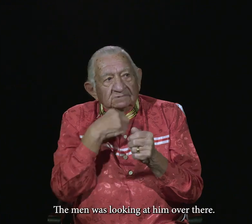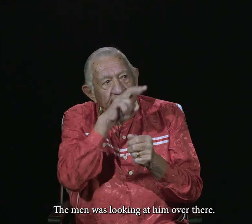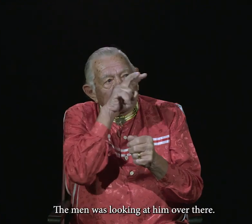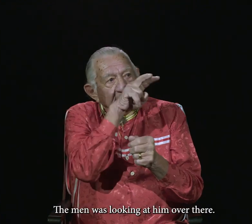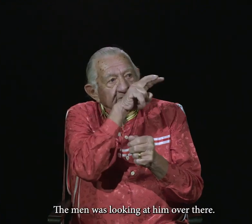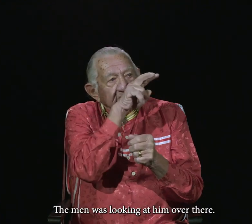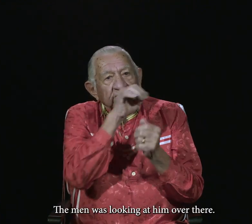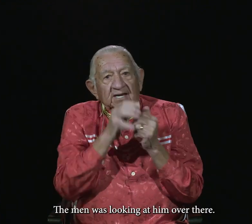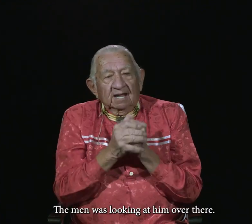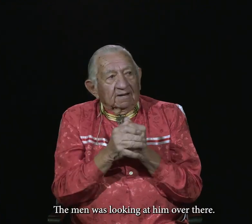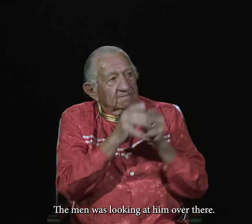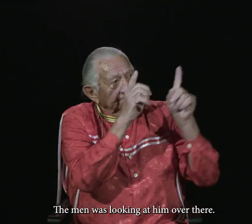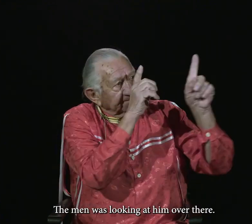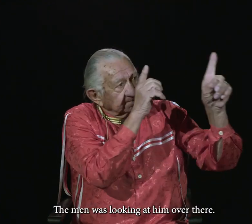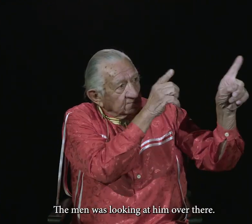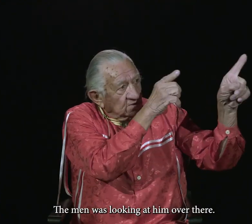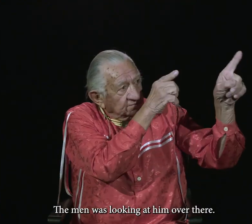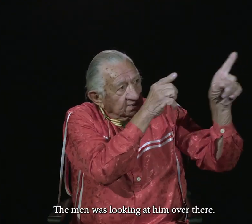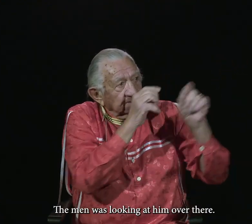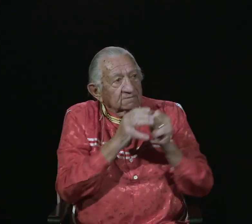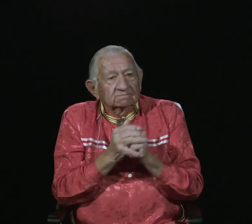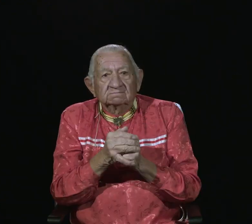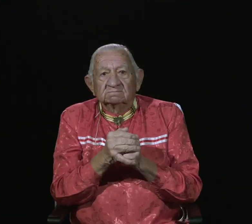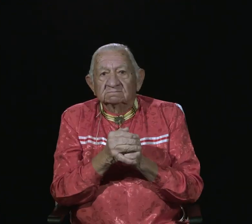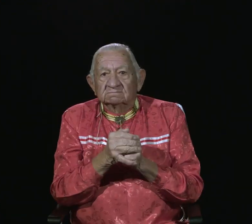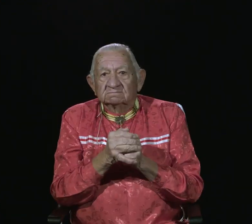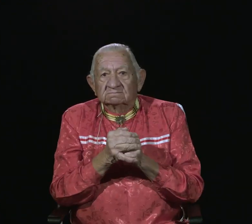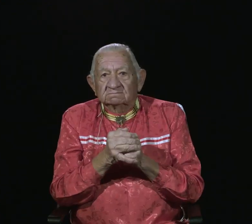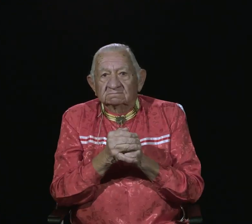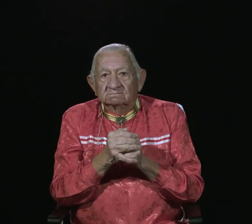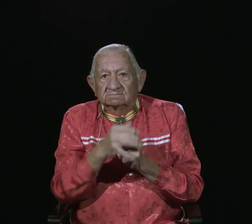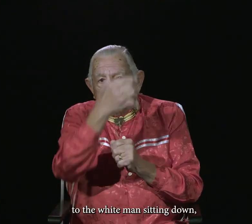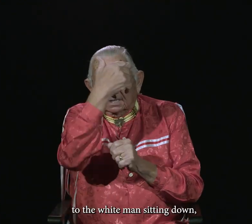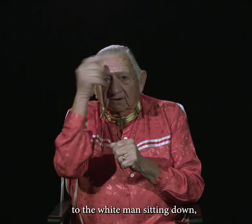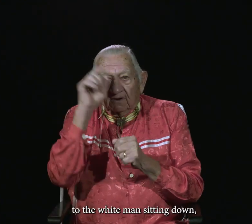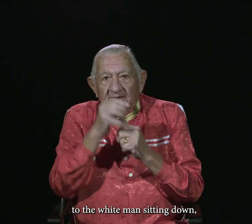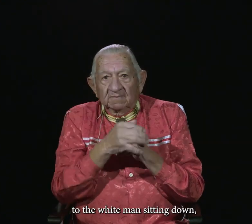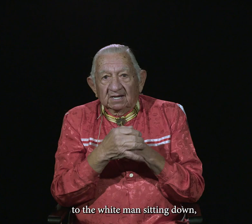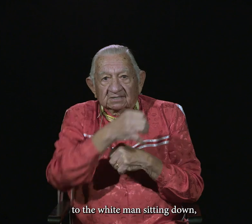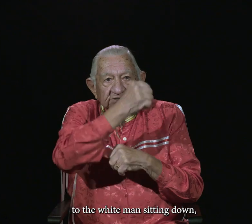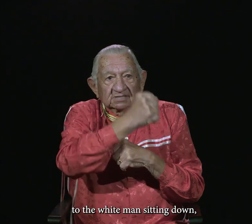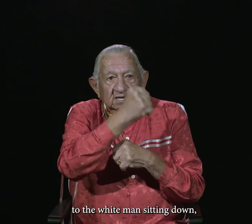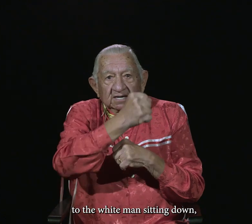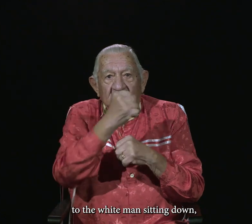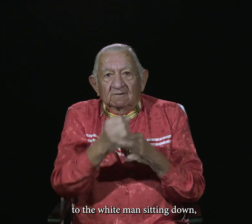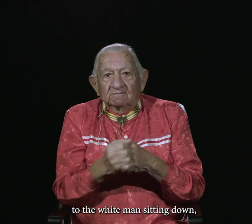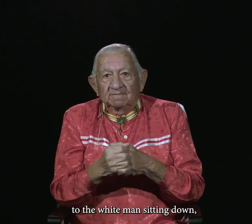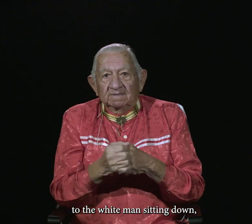The men was looking at him over there to that white man sitting down,